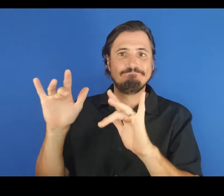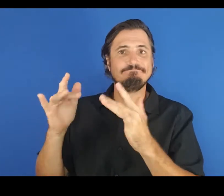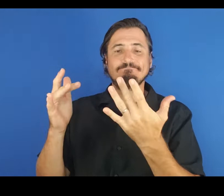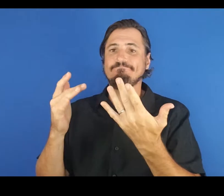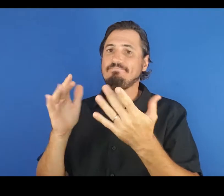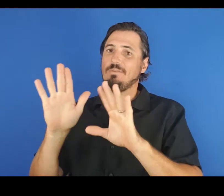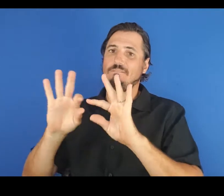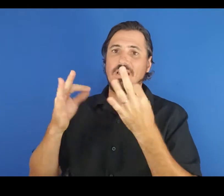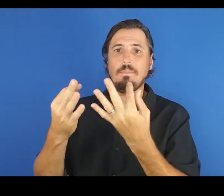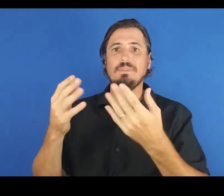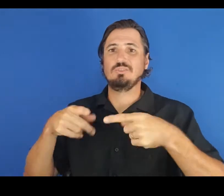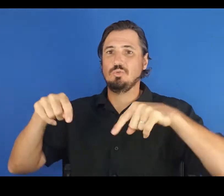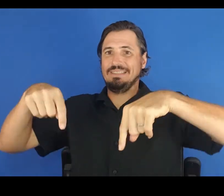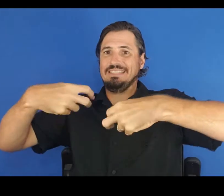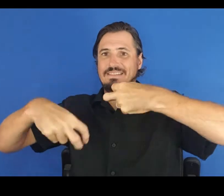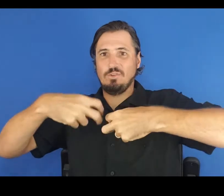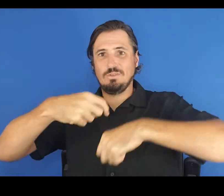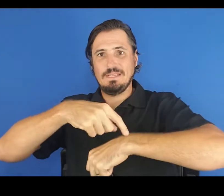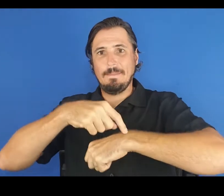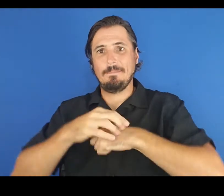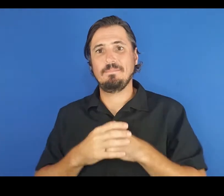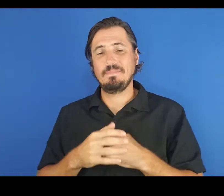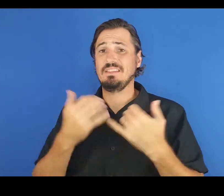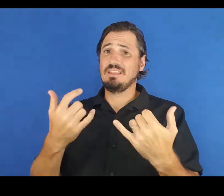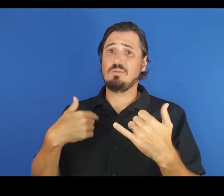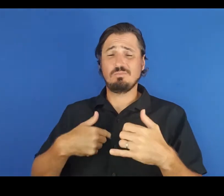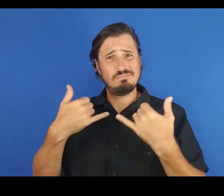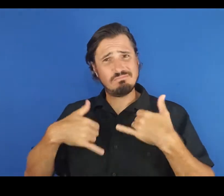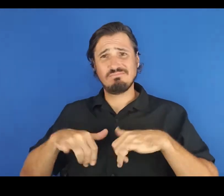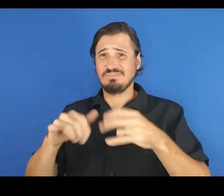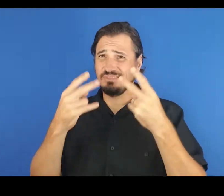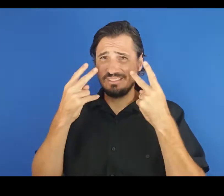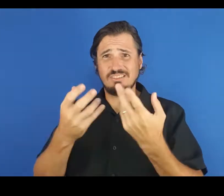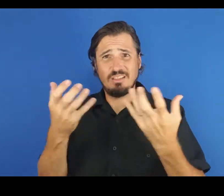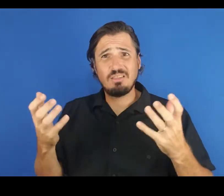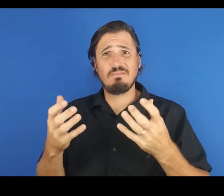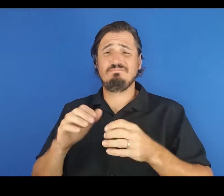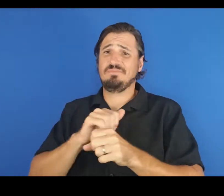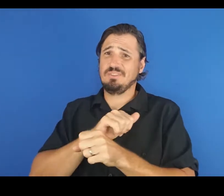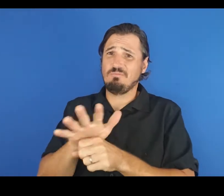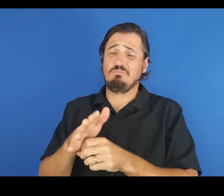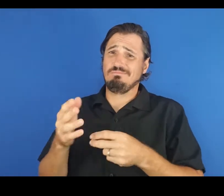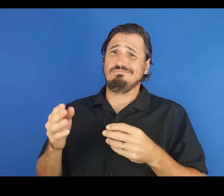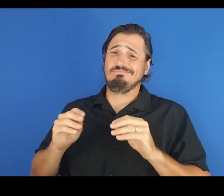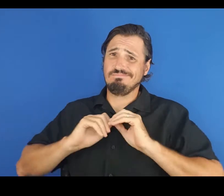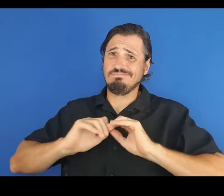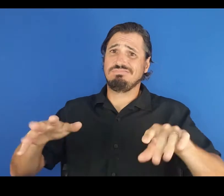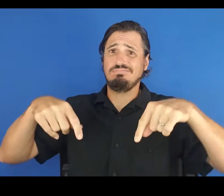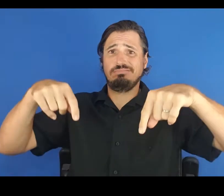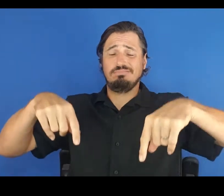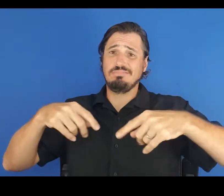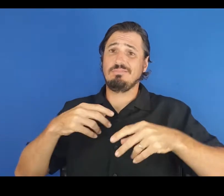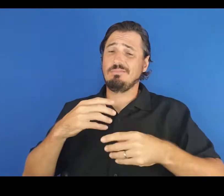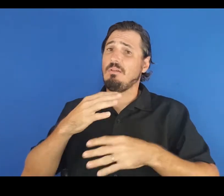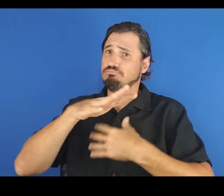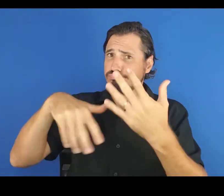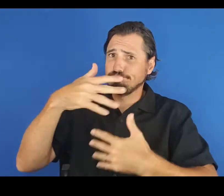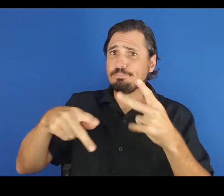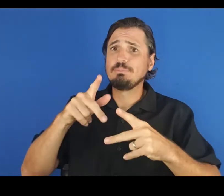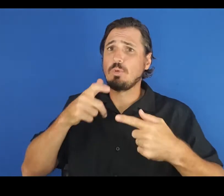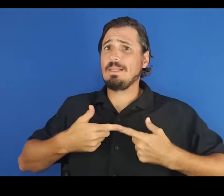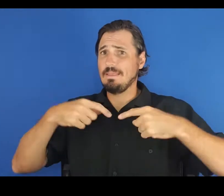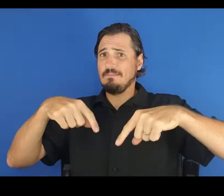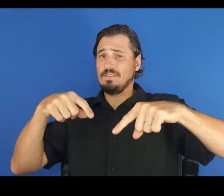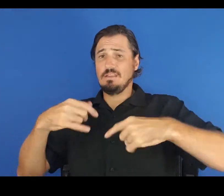go out to her ohana during this difficult time. We continue to see a high level of community spread among residents. The Kauai